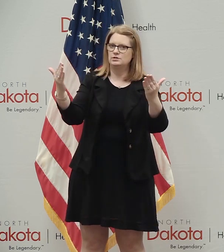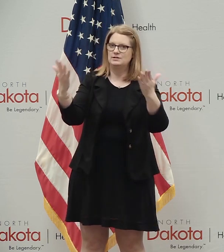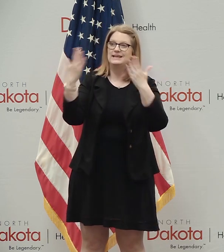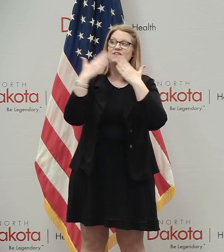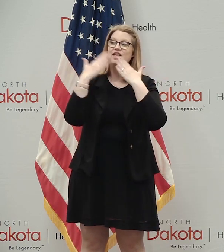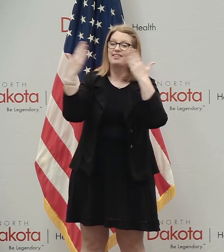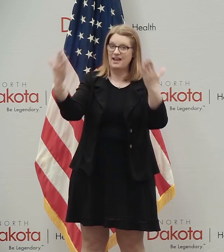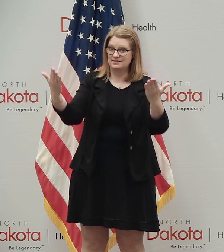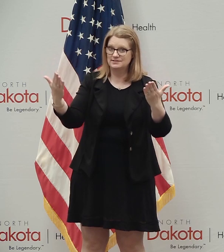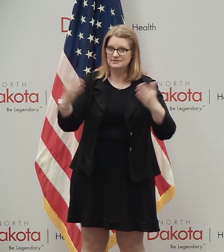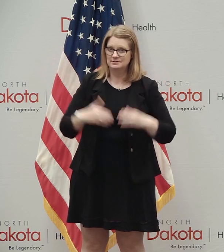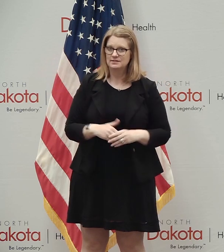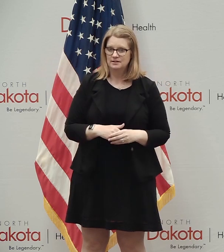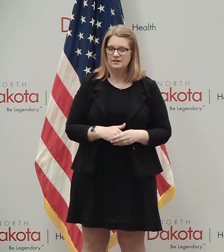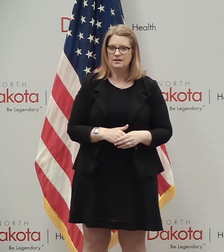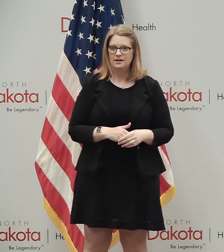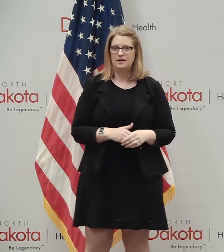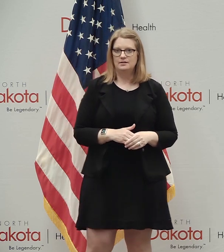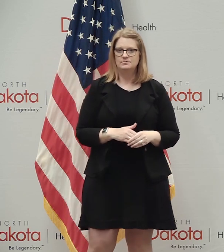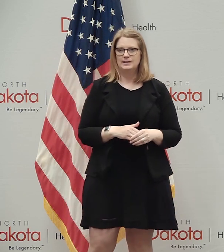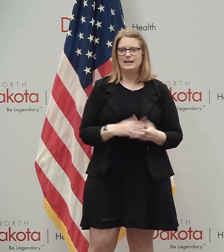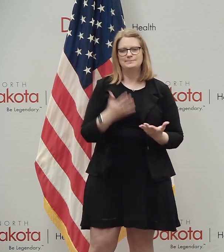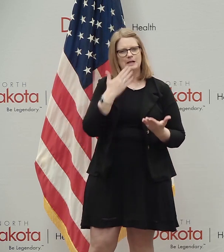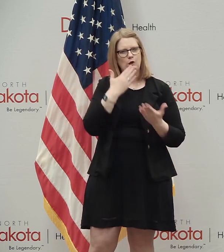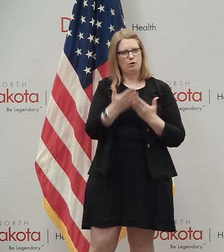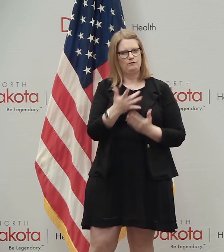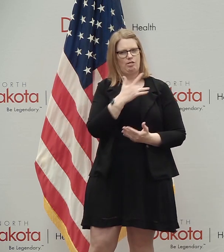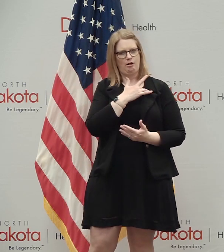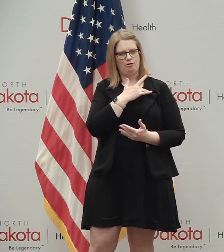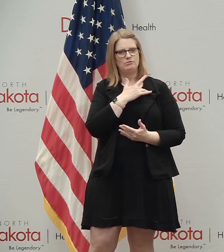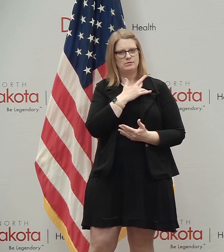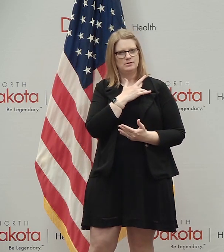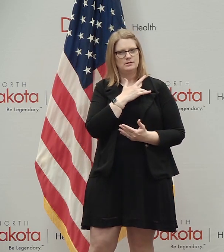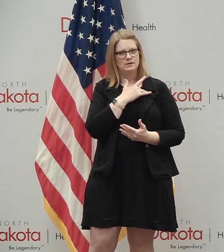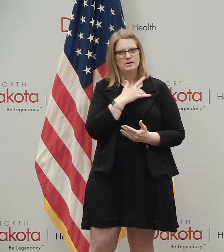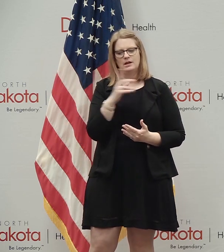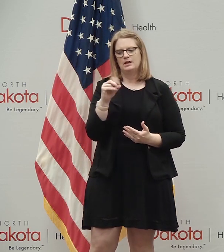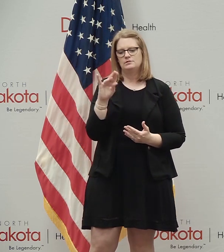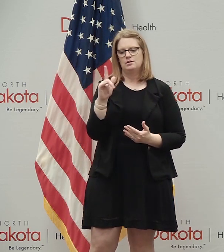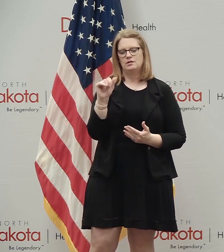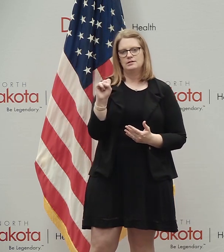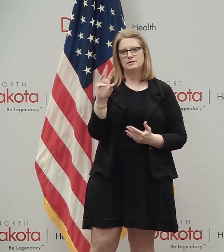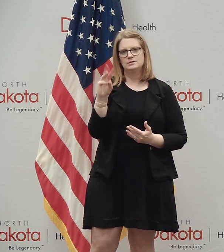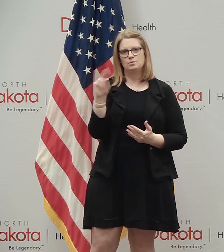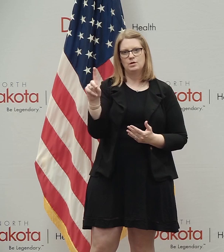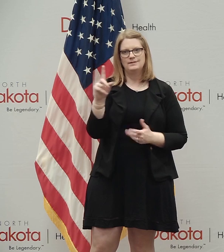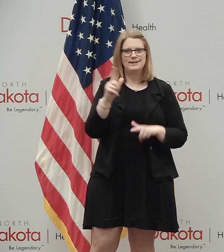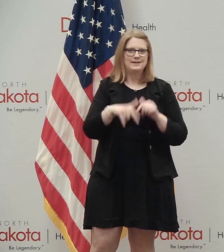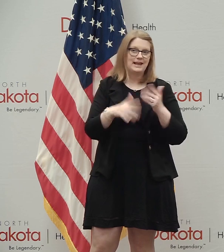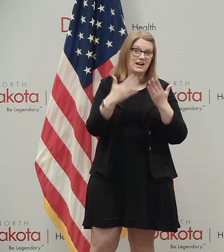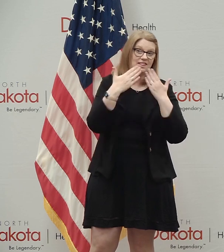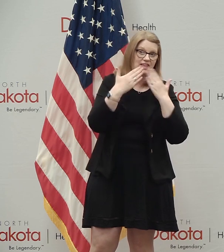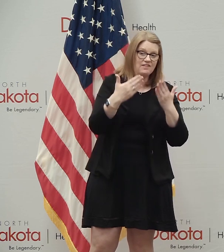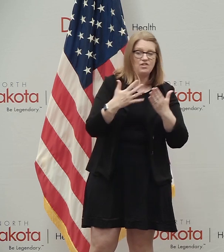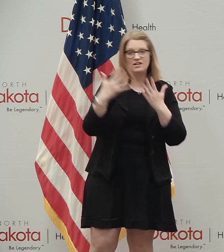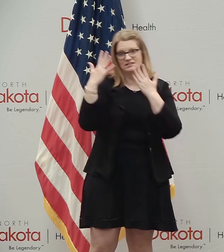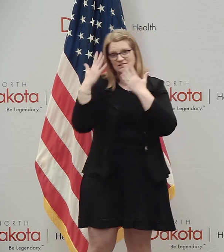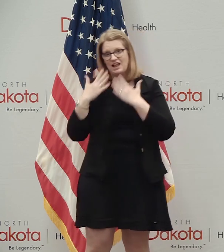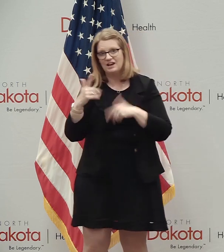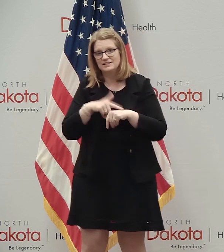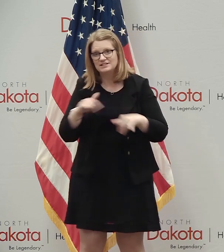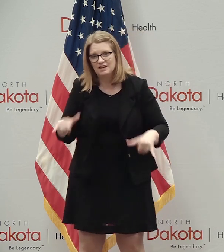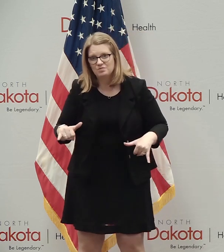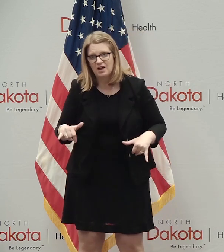thanks is good for the heart. And as Douglas Wood said, you cannot feel thankful and unhappy at the same time. So if you're